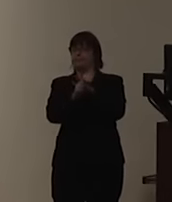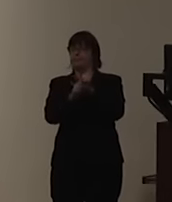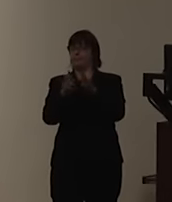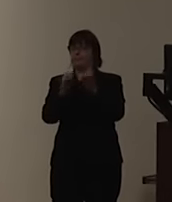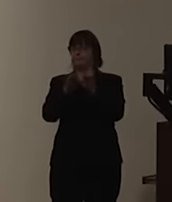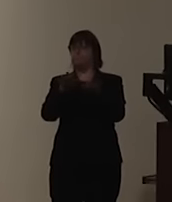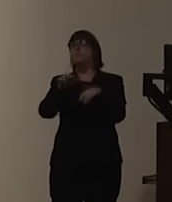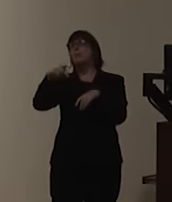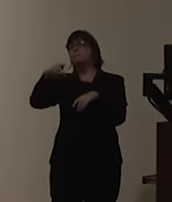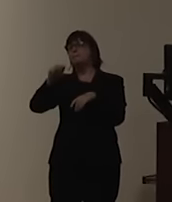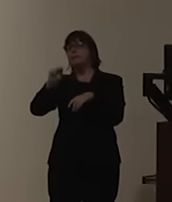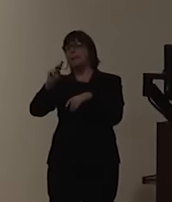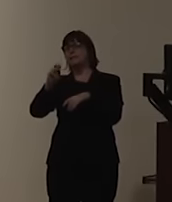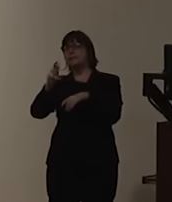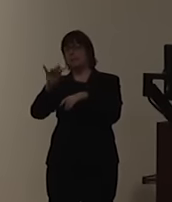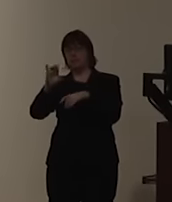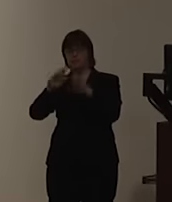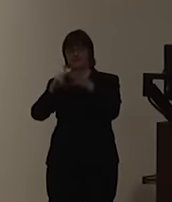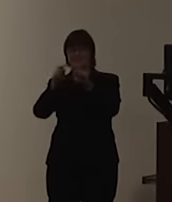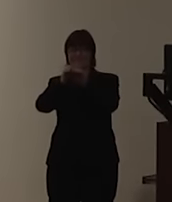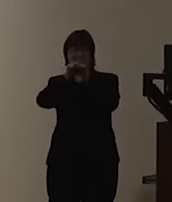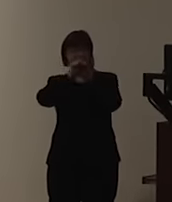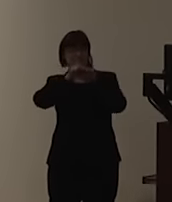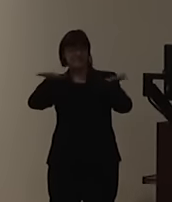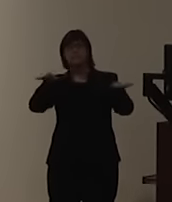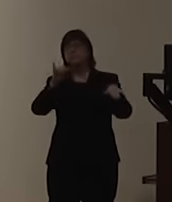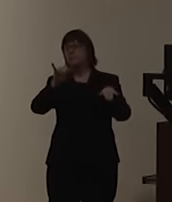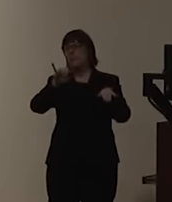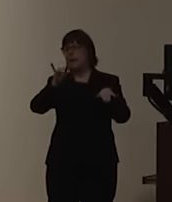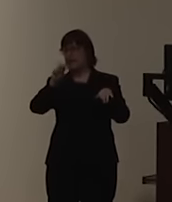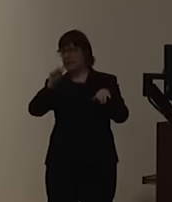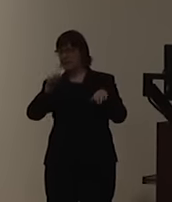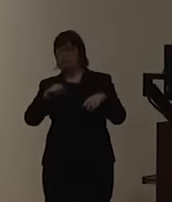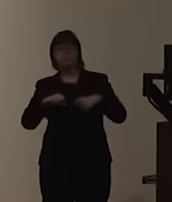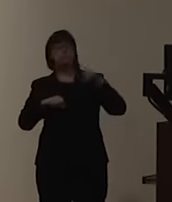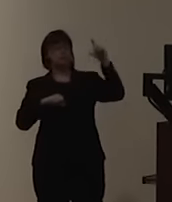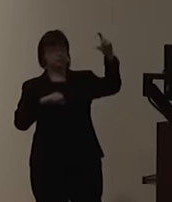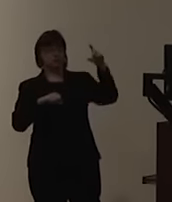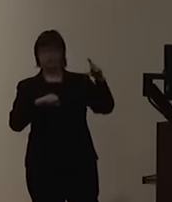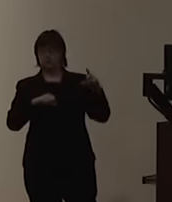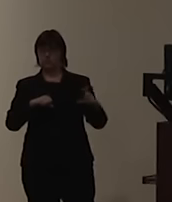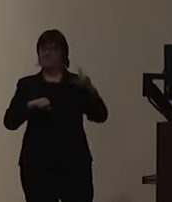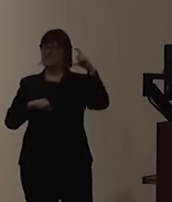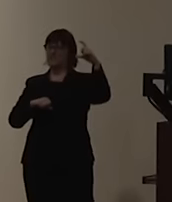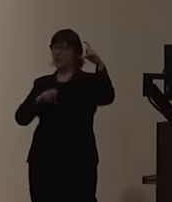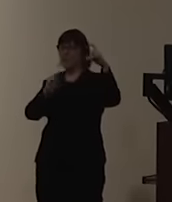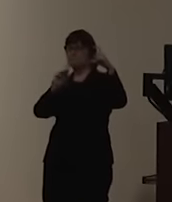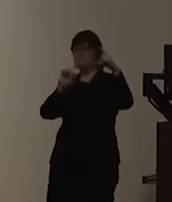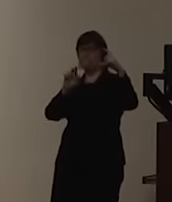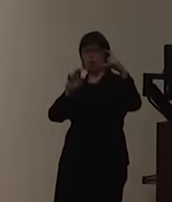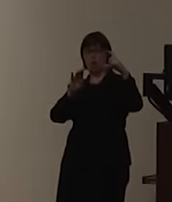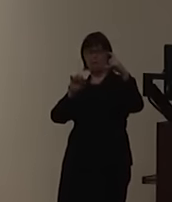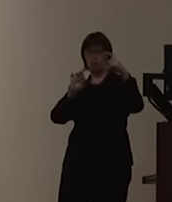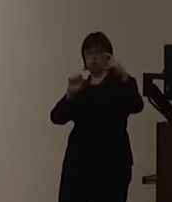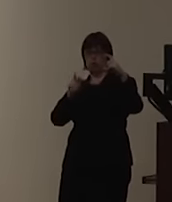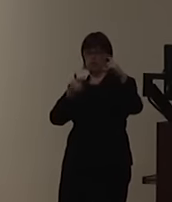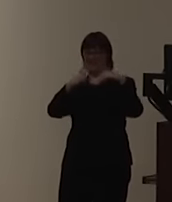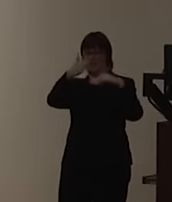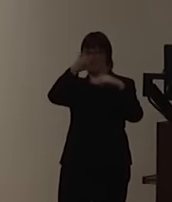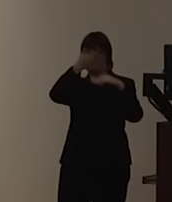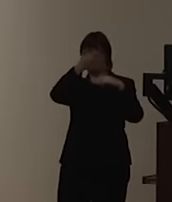like AIDS, but the other two, the top one is Marburg, and the middle one is Ebola. Marburg is a very interesting